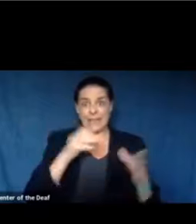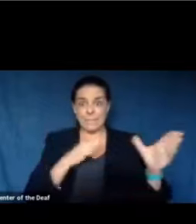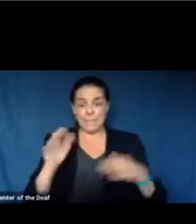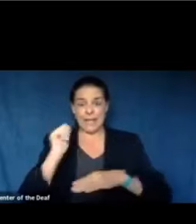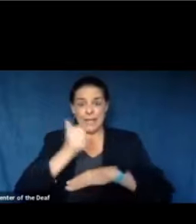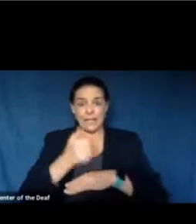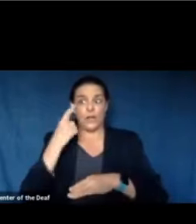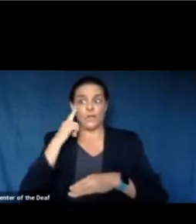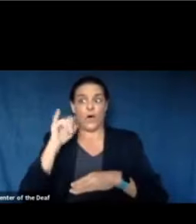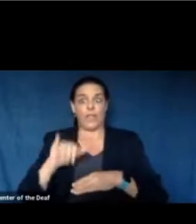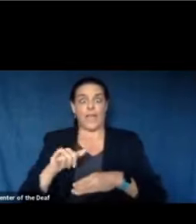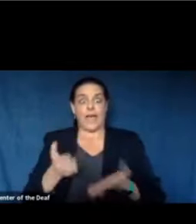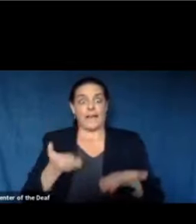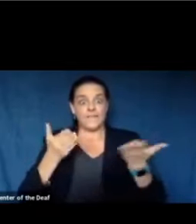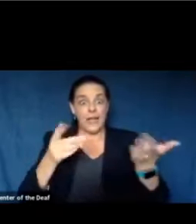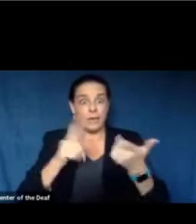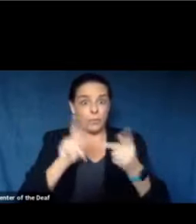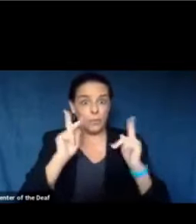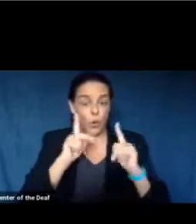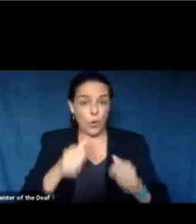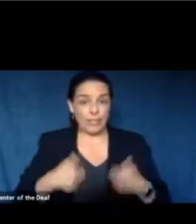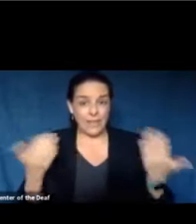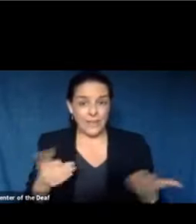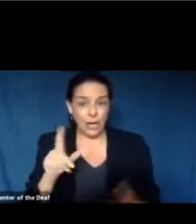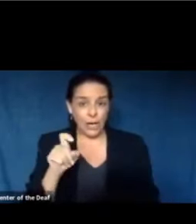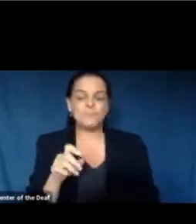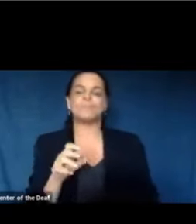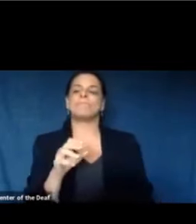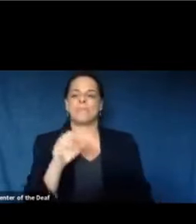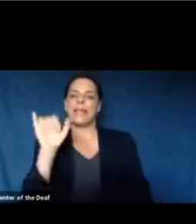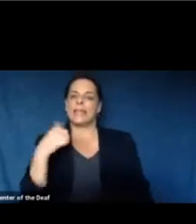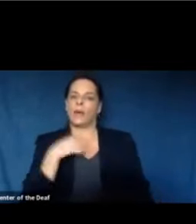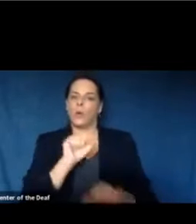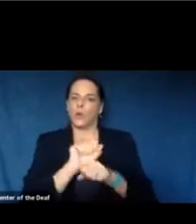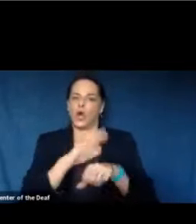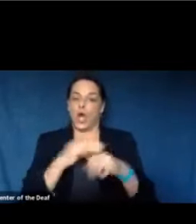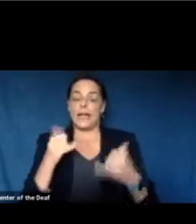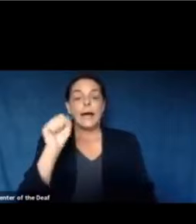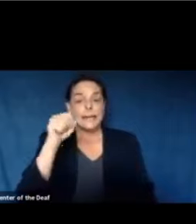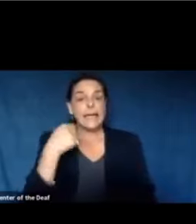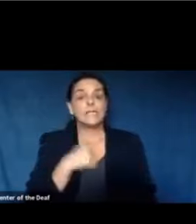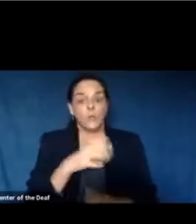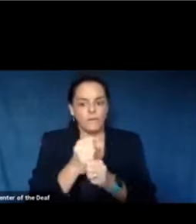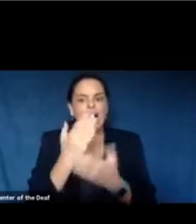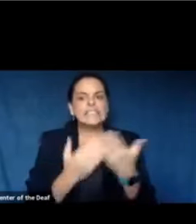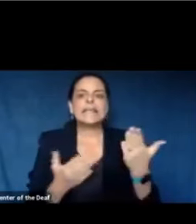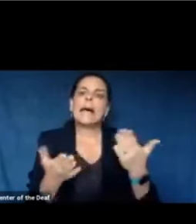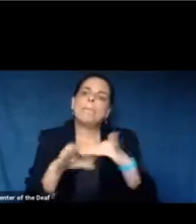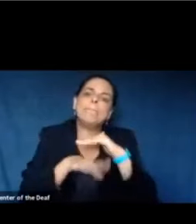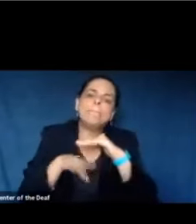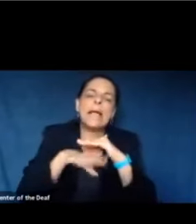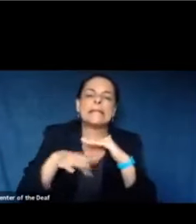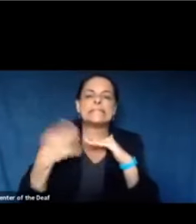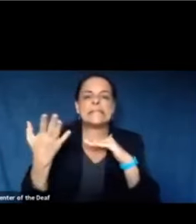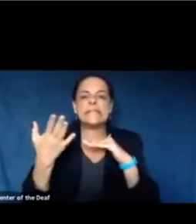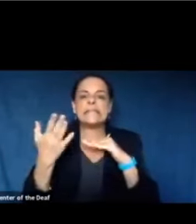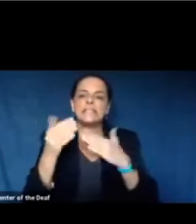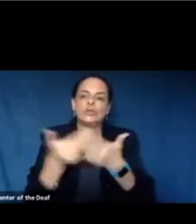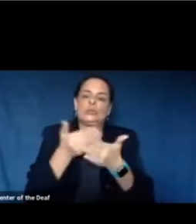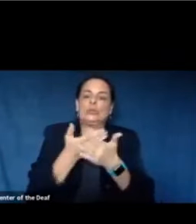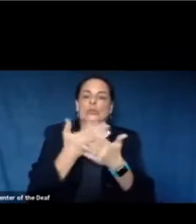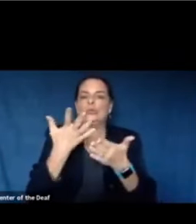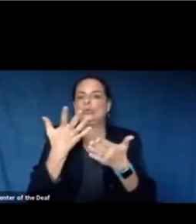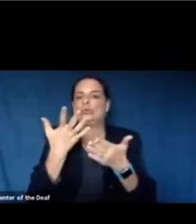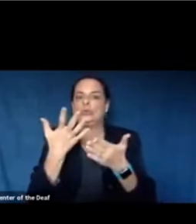vaccine available to residents? So that's what we're working on now. We have received some preliminary guidance for some potential to